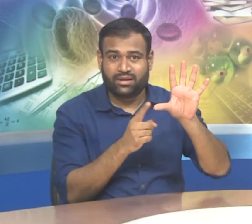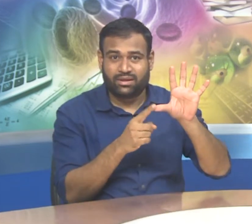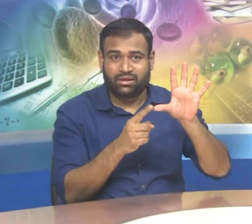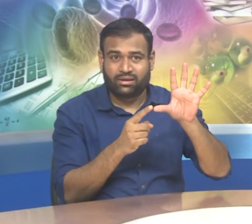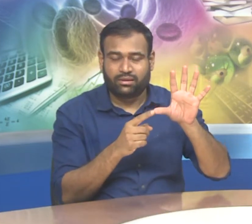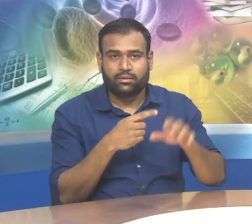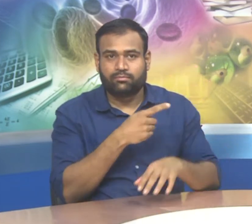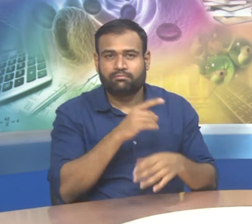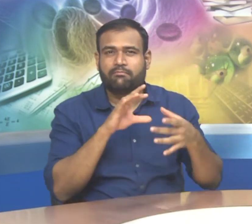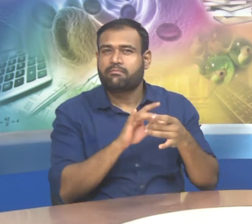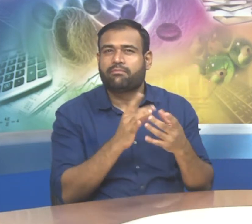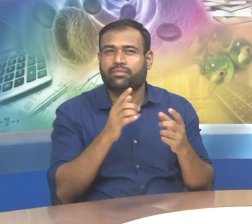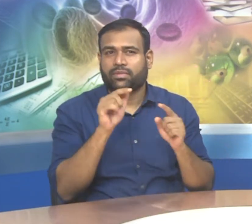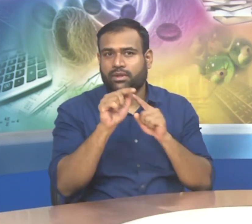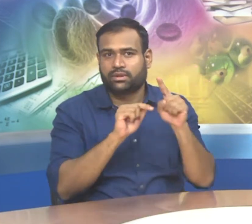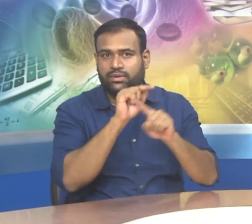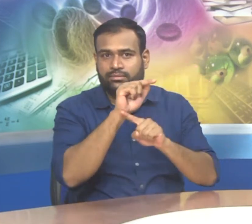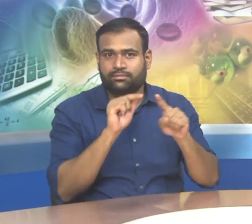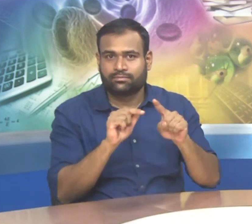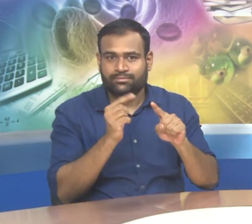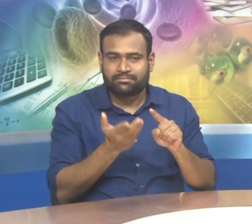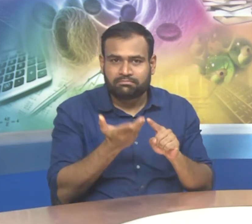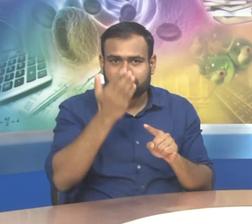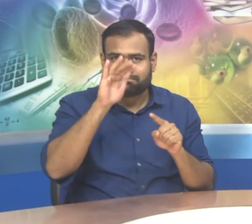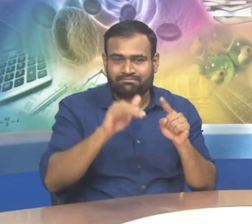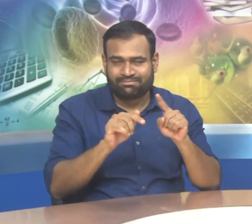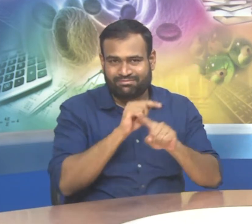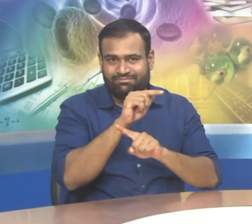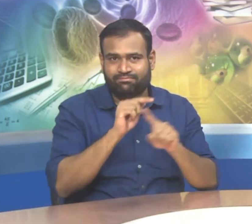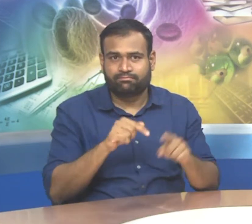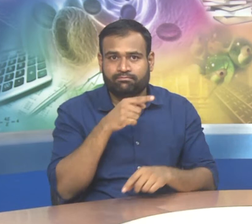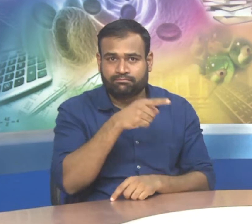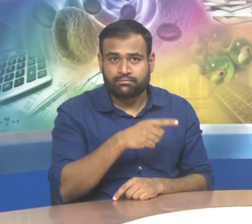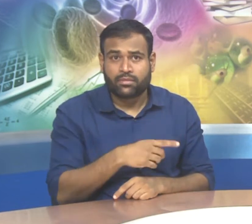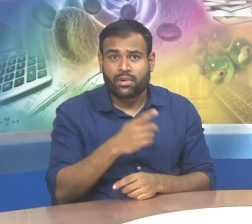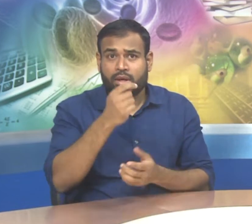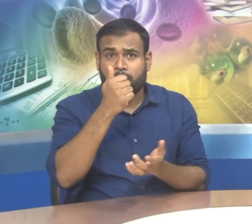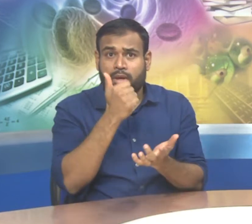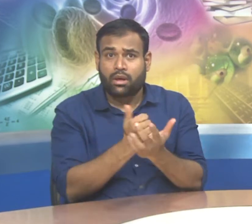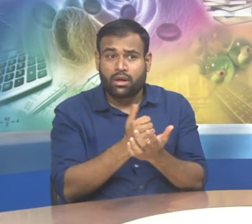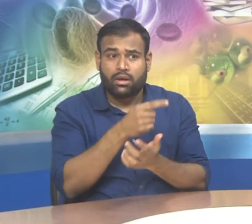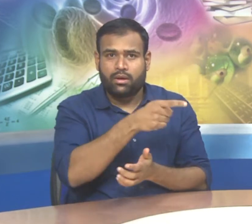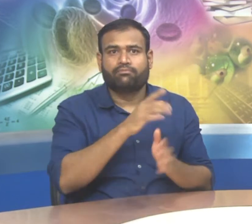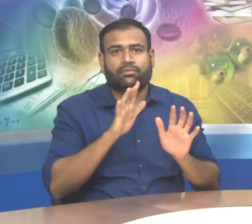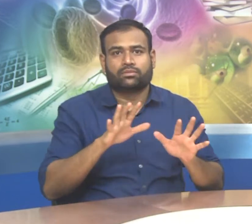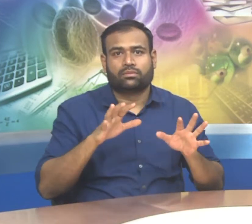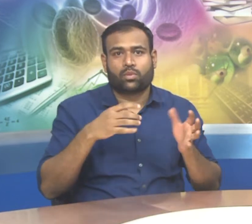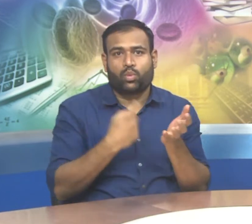If we talk about some more detail in terms of interest rate,